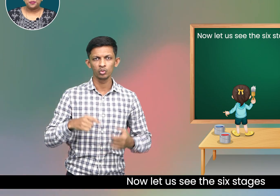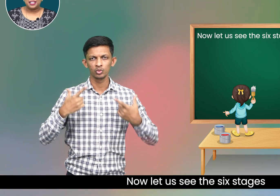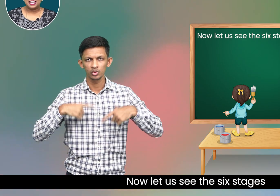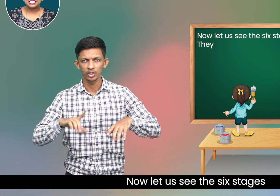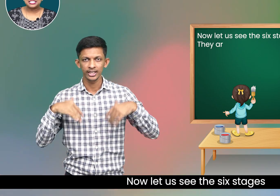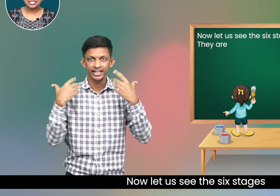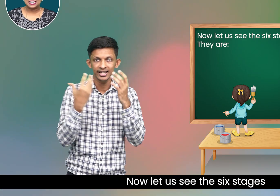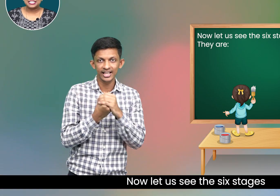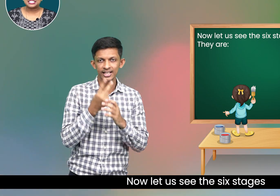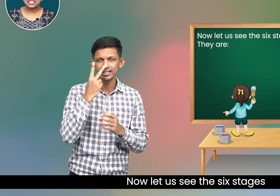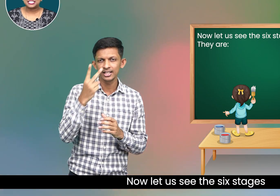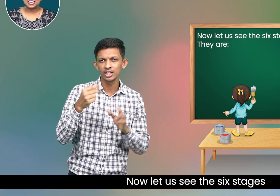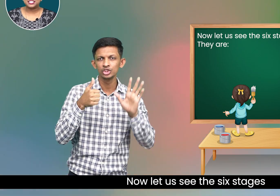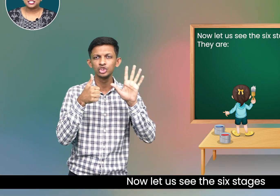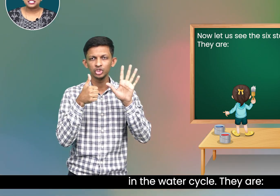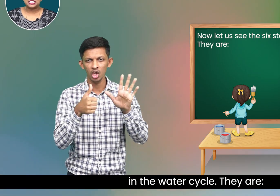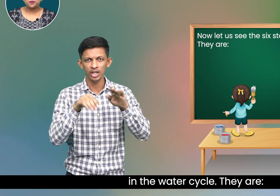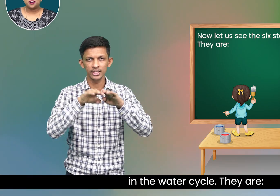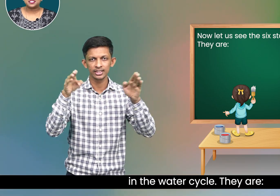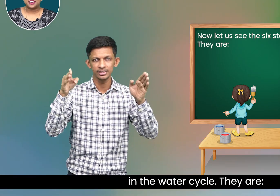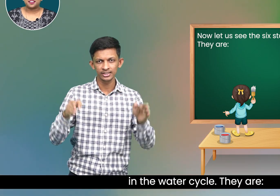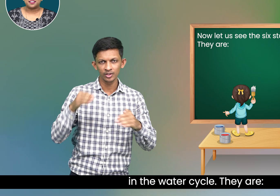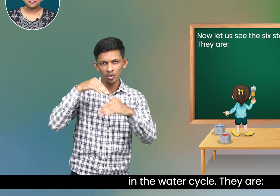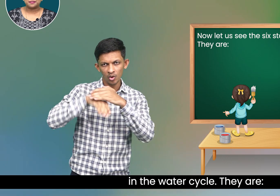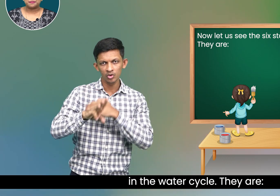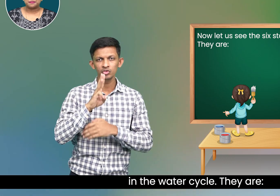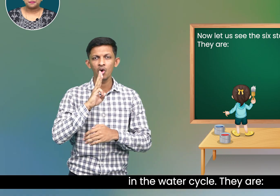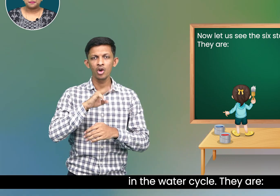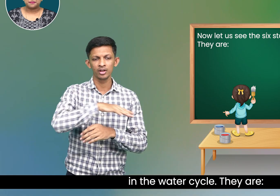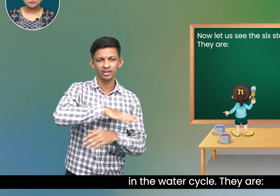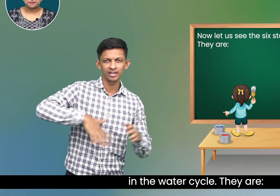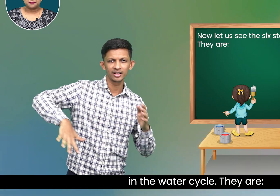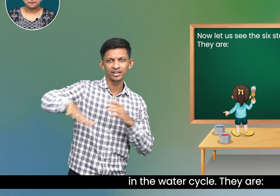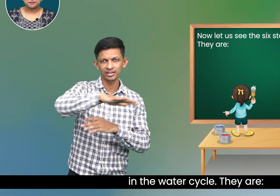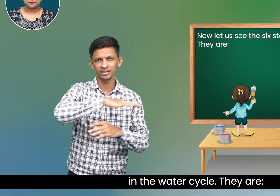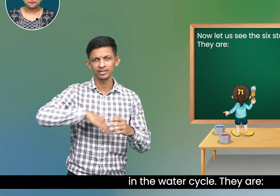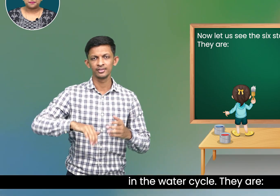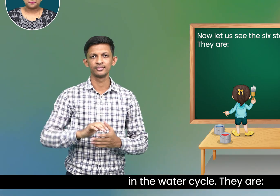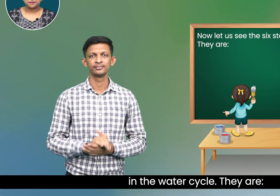Now, let us see the 6 stages in the water cycle.